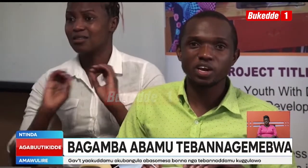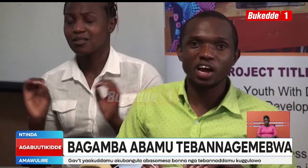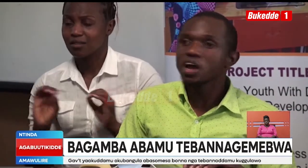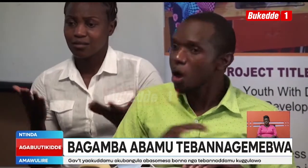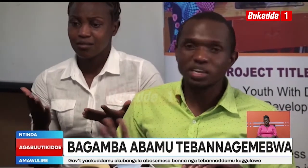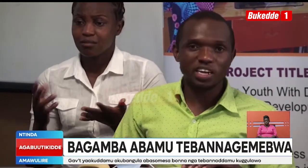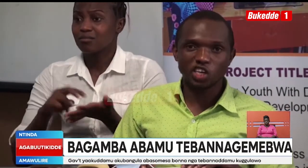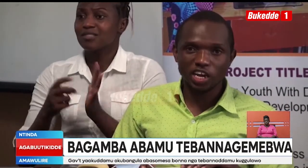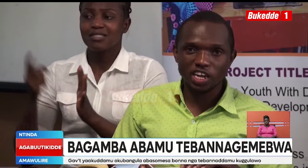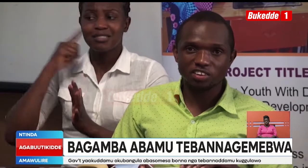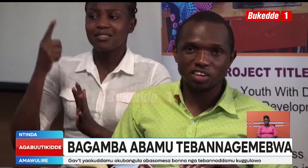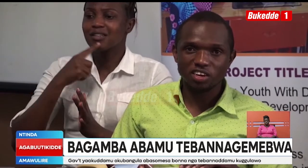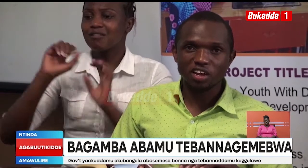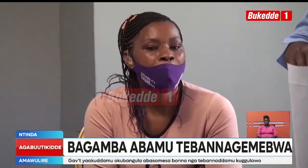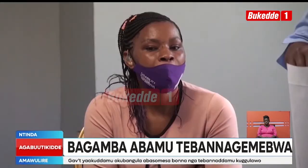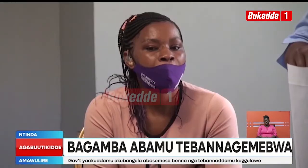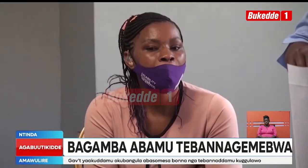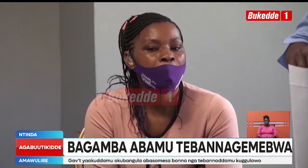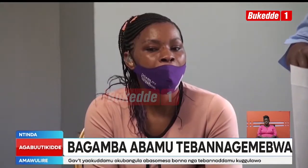and how to use